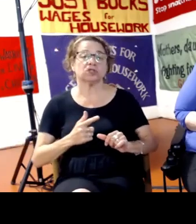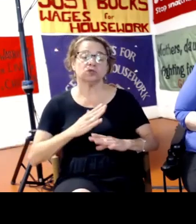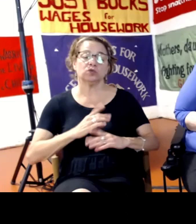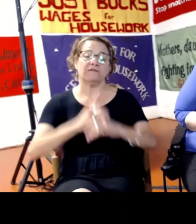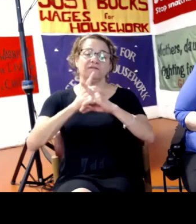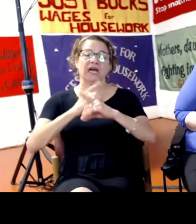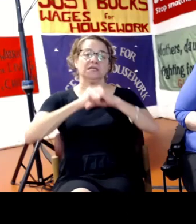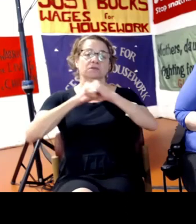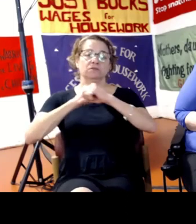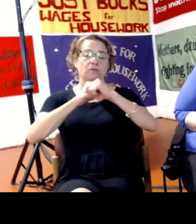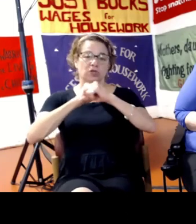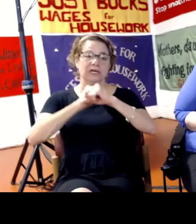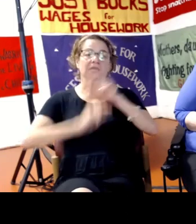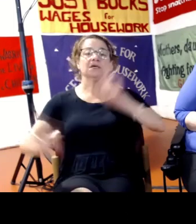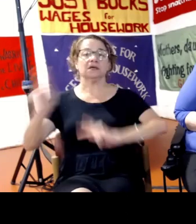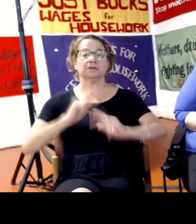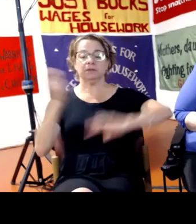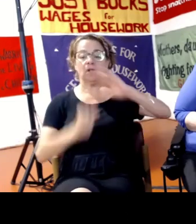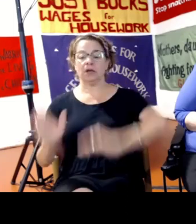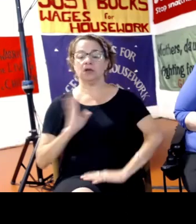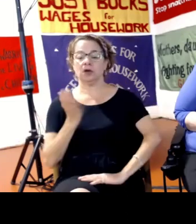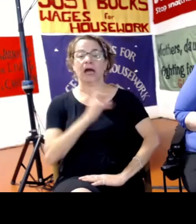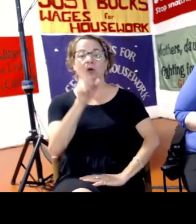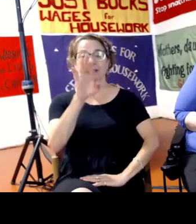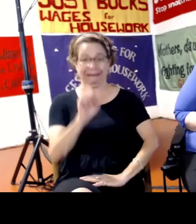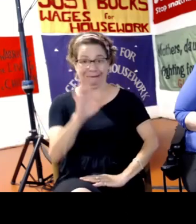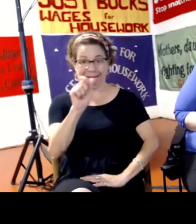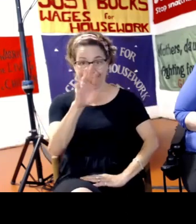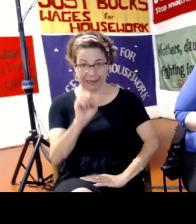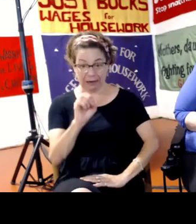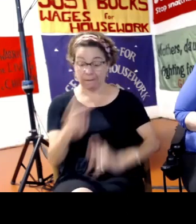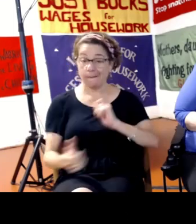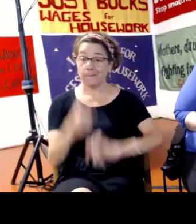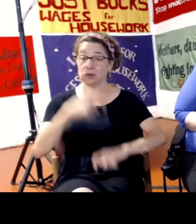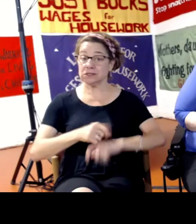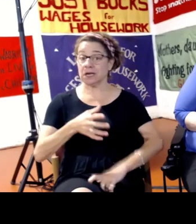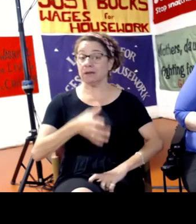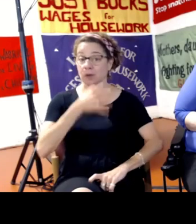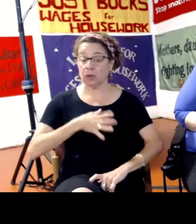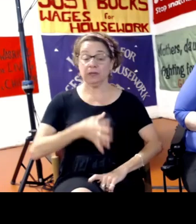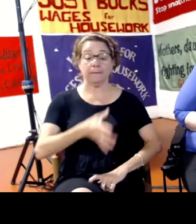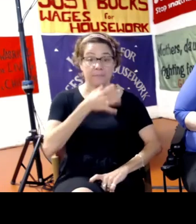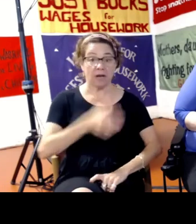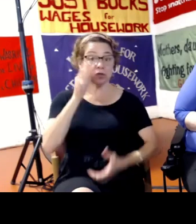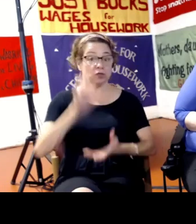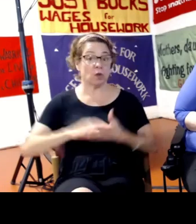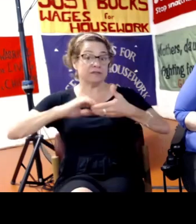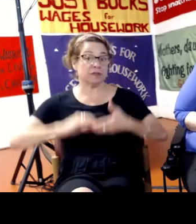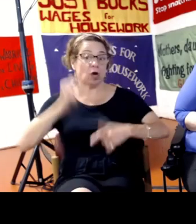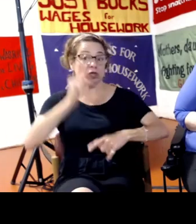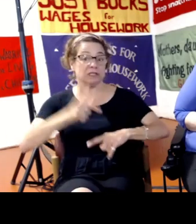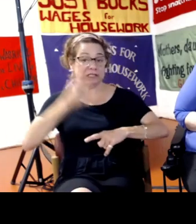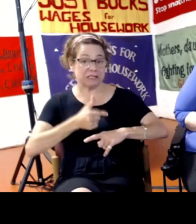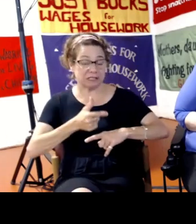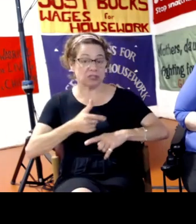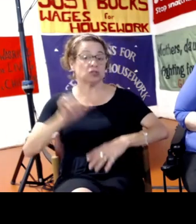protect those in our care. It is usually women, mothers, wives, partners, sisters,